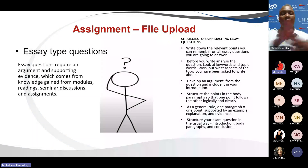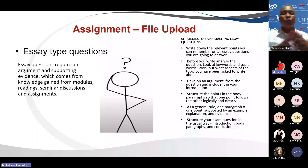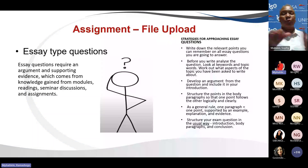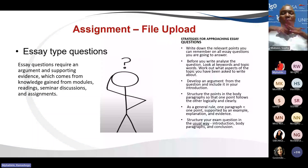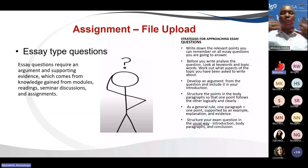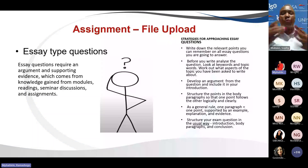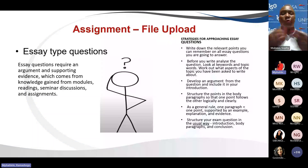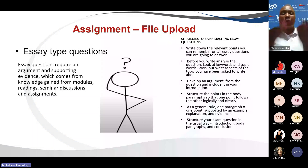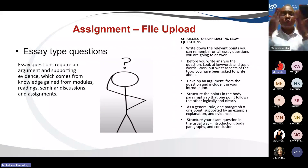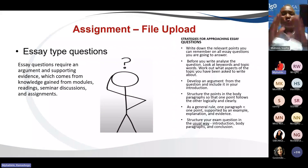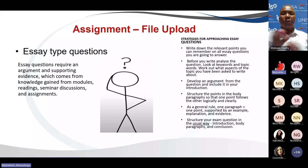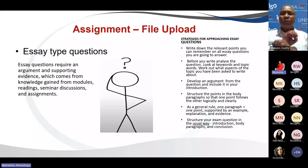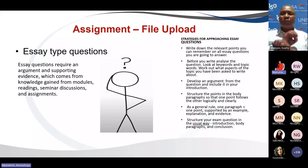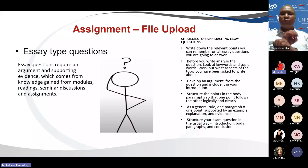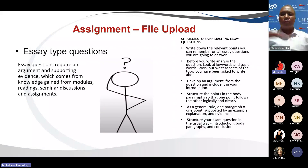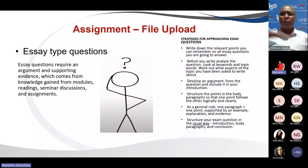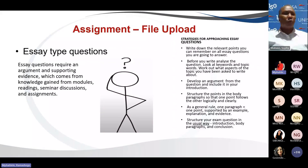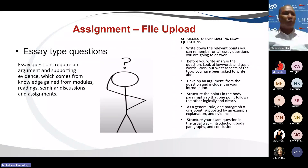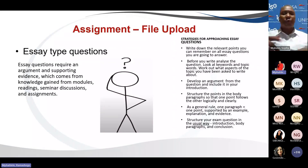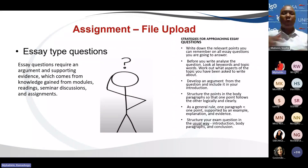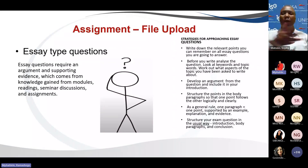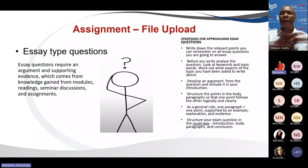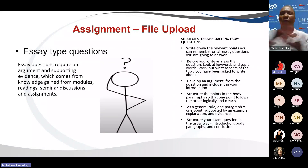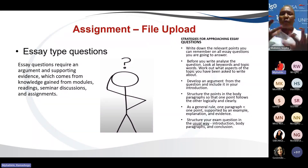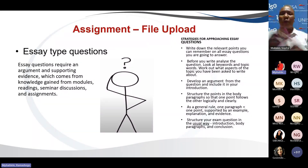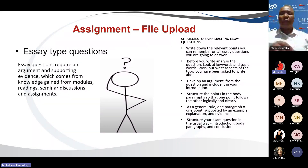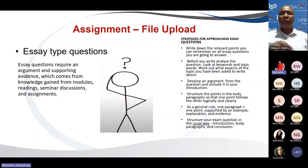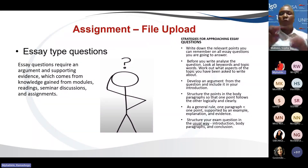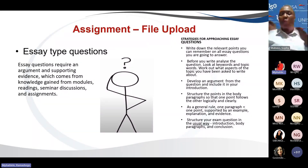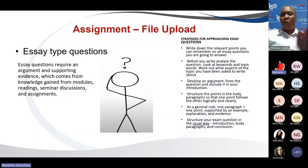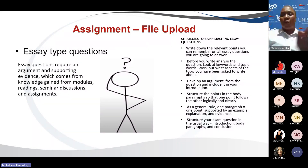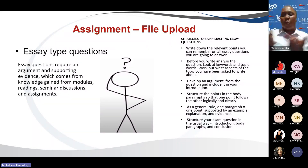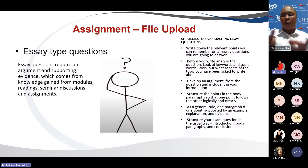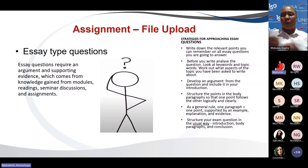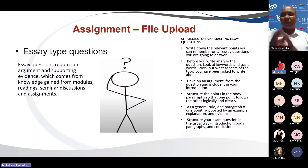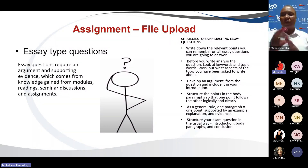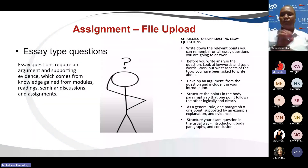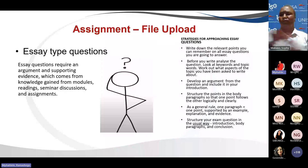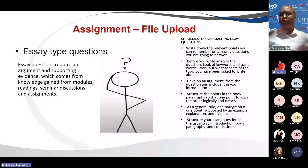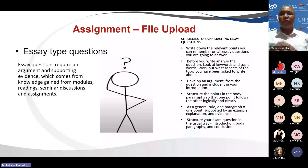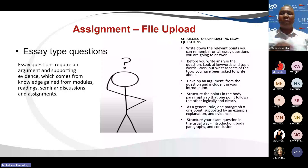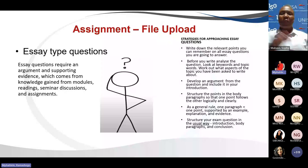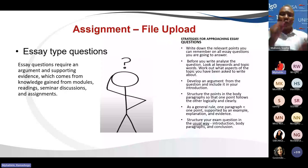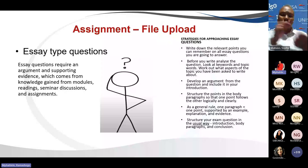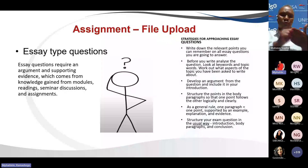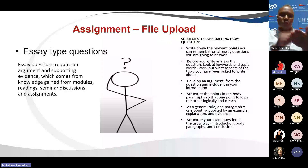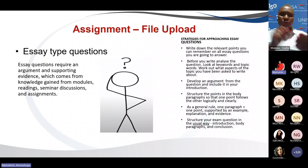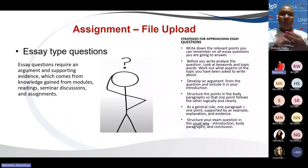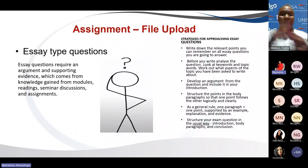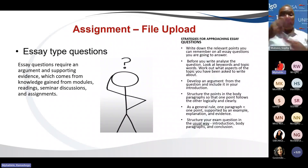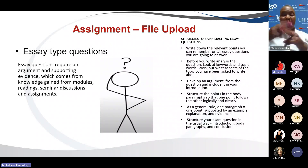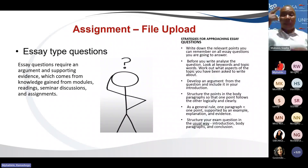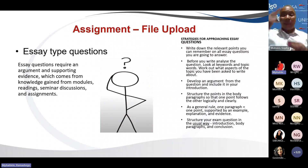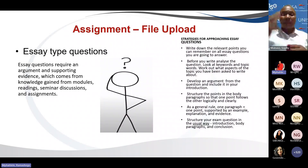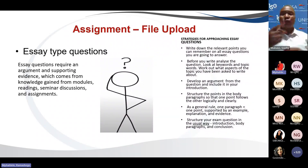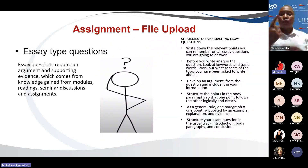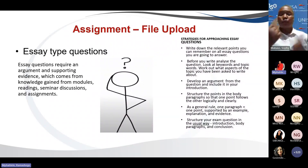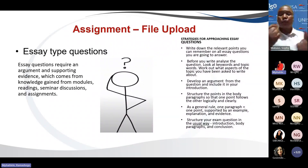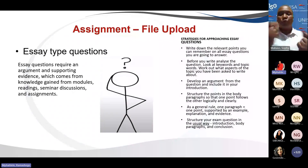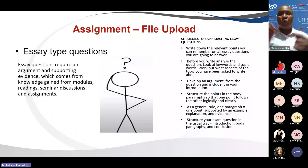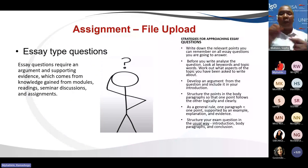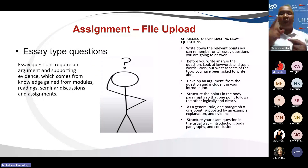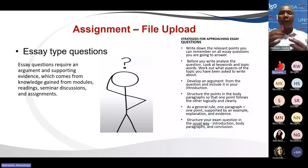are scattered all over the world. We are not in one venue. Then you put those down. Then at the end, you are now going